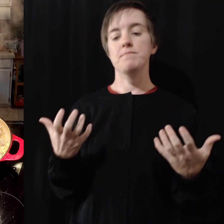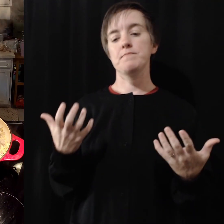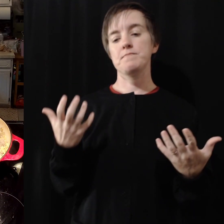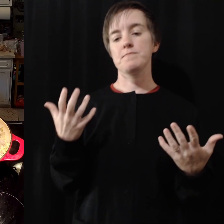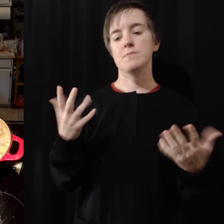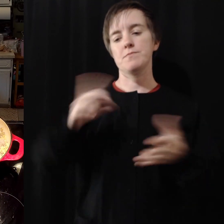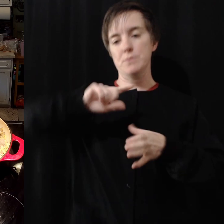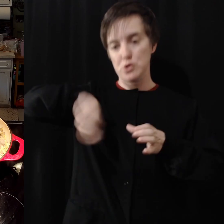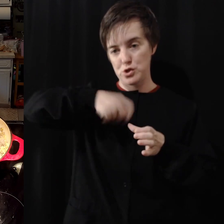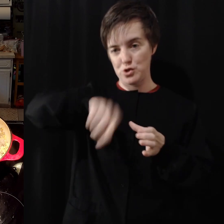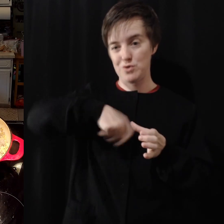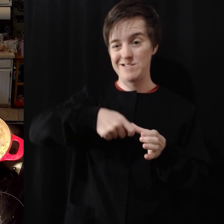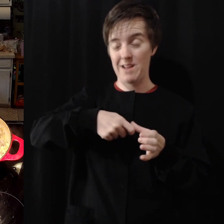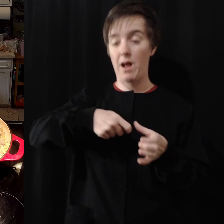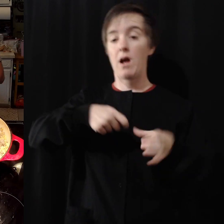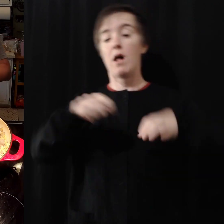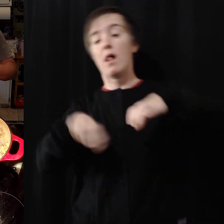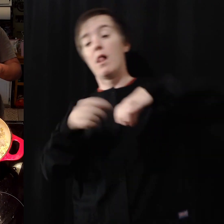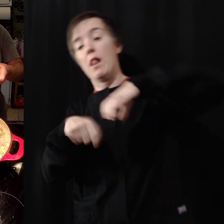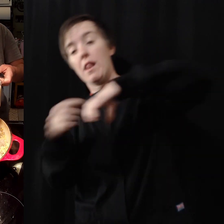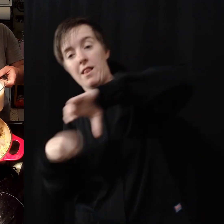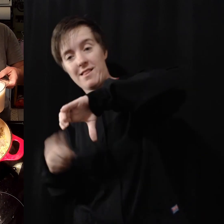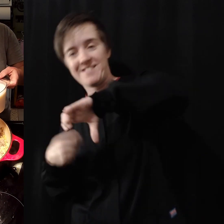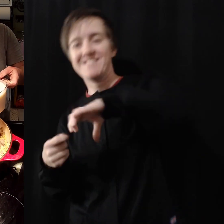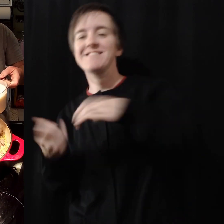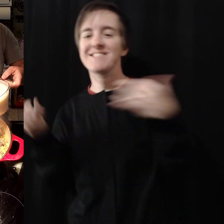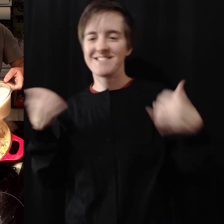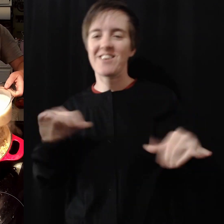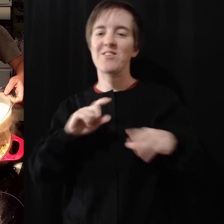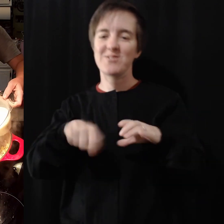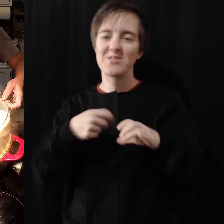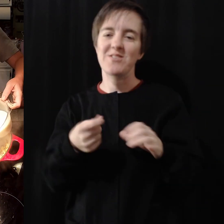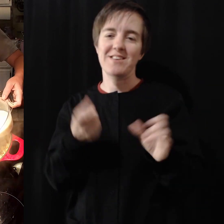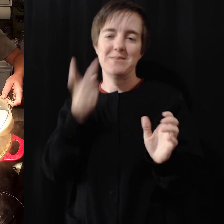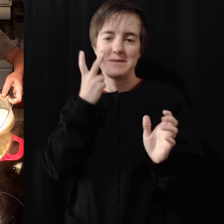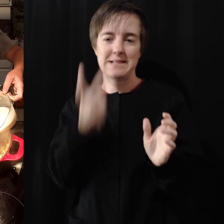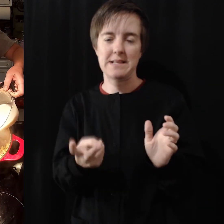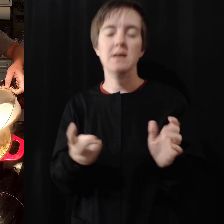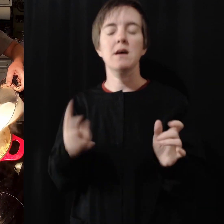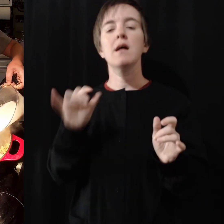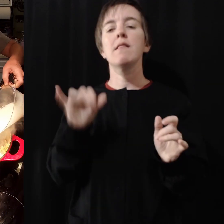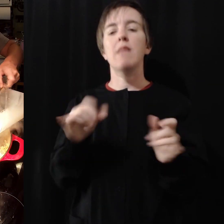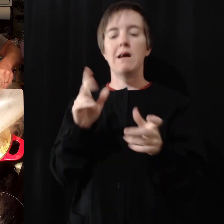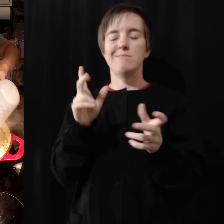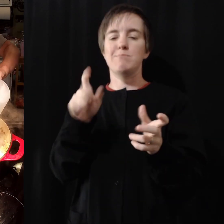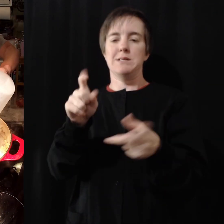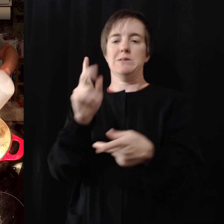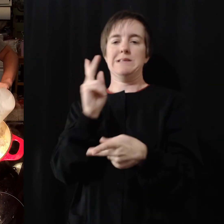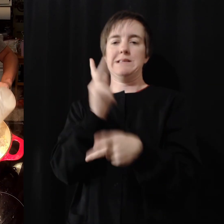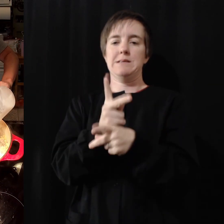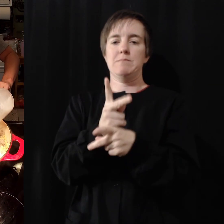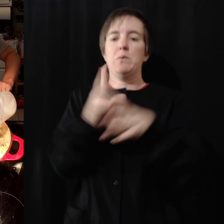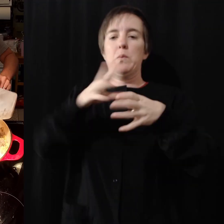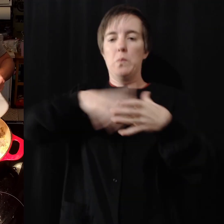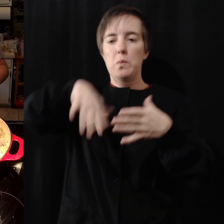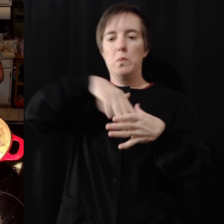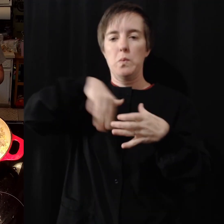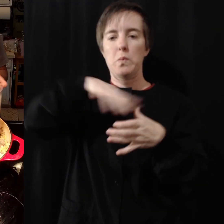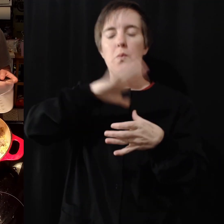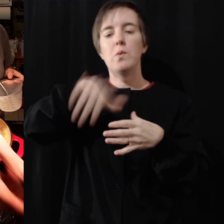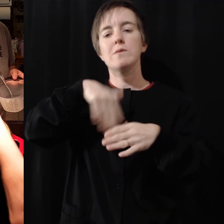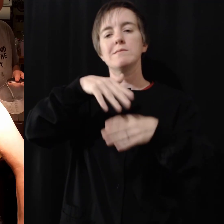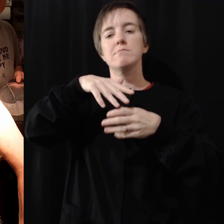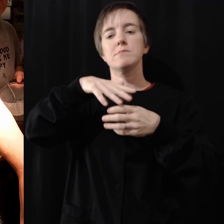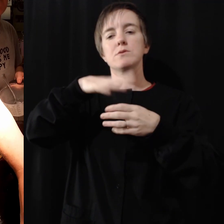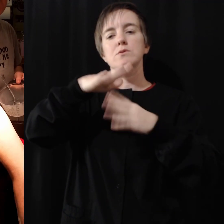in, see, as you can see, I stir it again, right? Like as I'm pouring it, I'm stirring it in there, just so that you keep that cornstarch at the